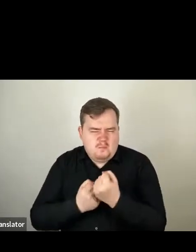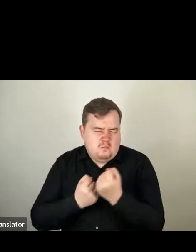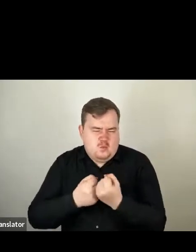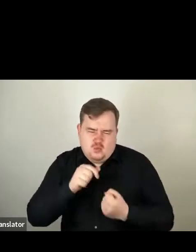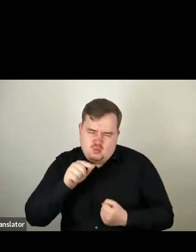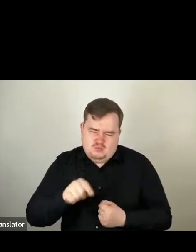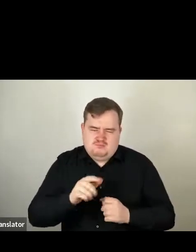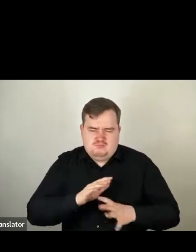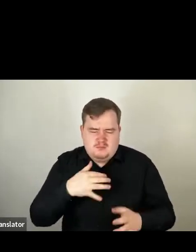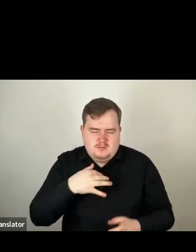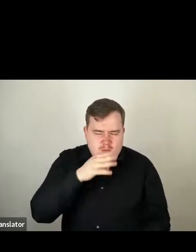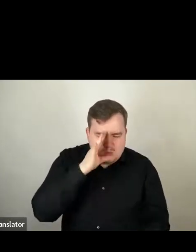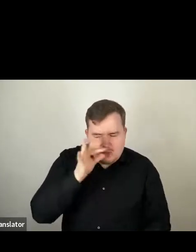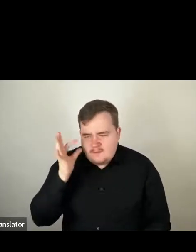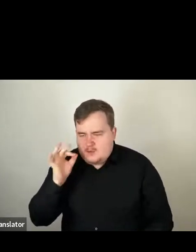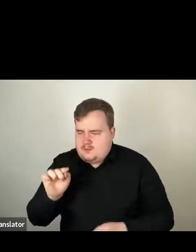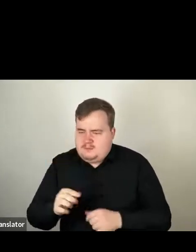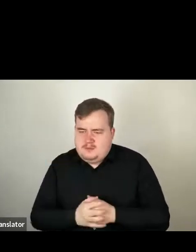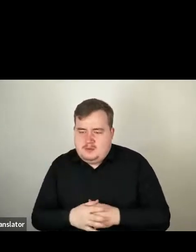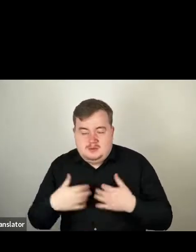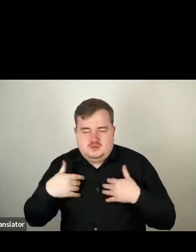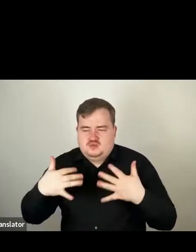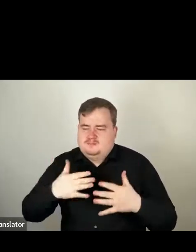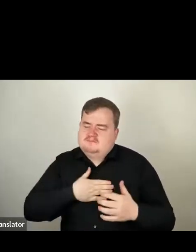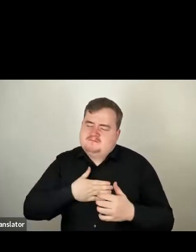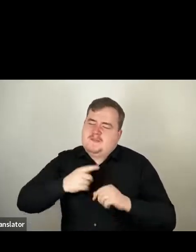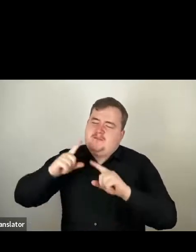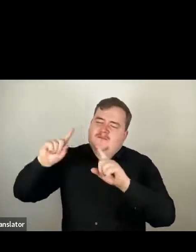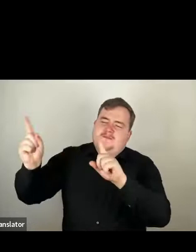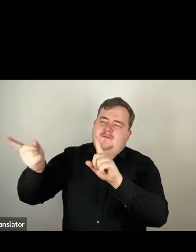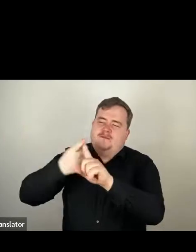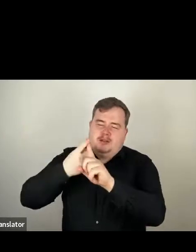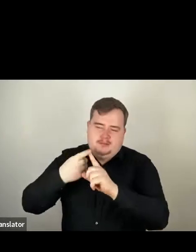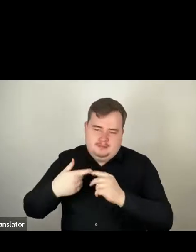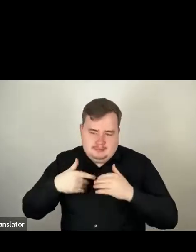main priorities in my capacity as president.